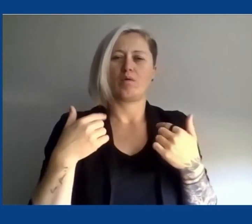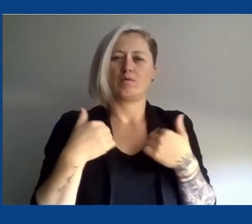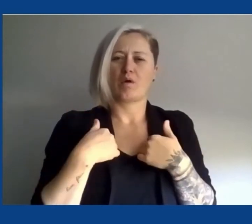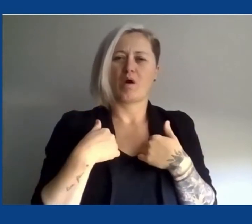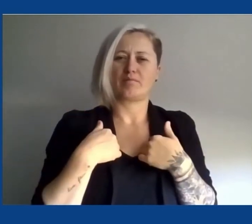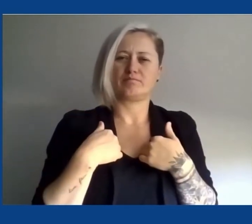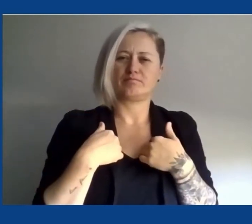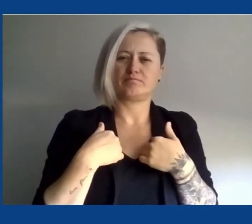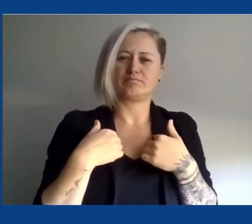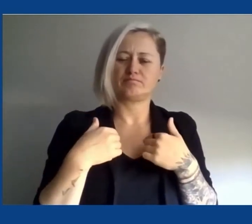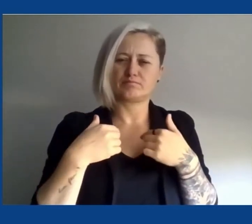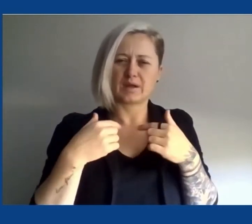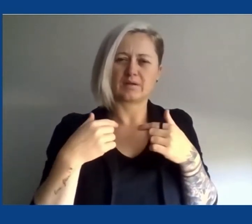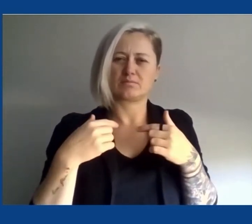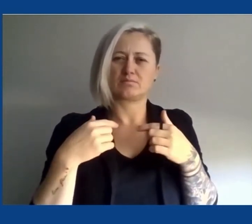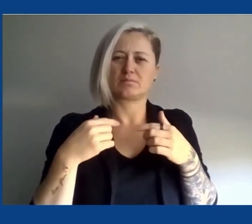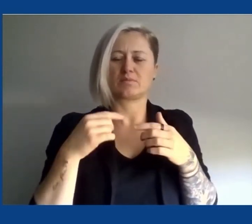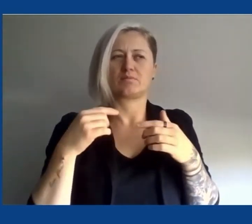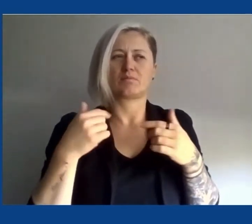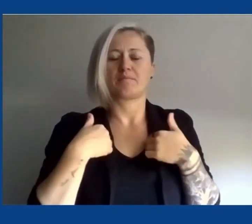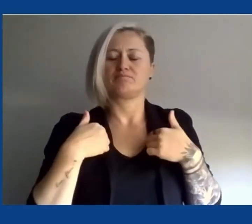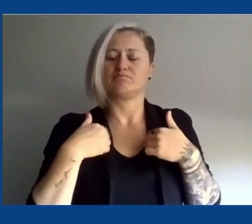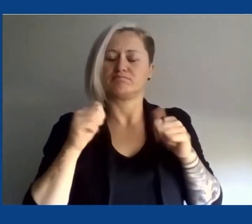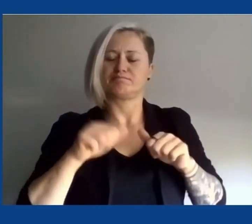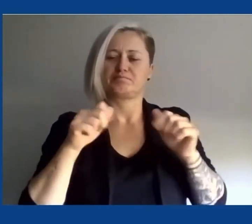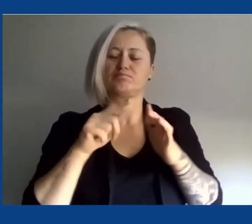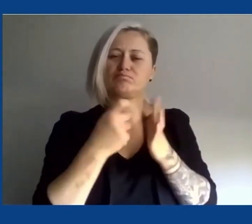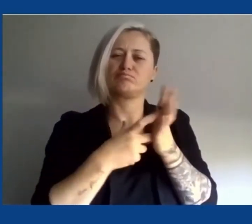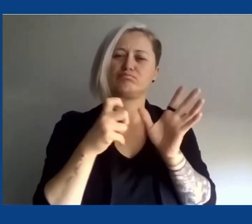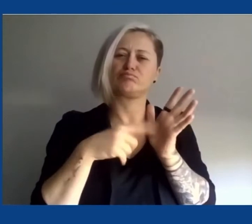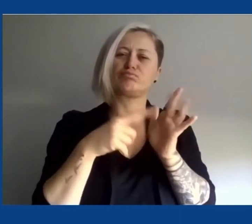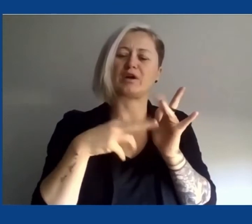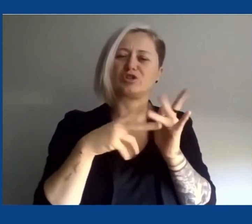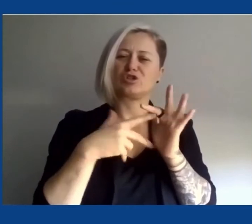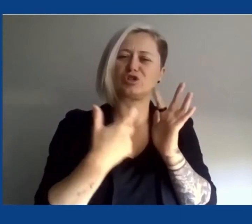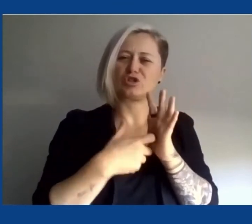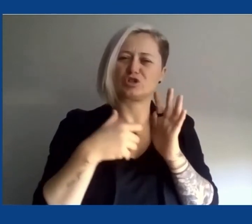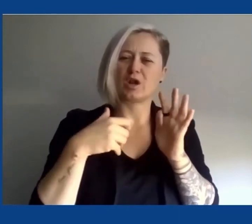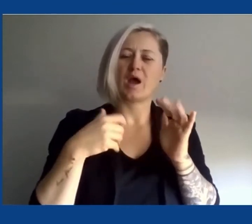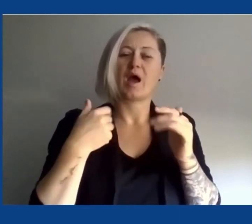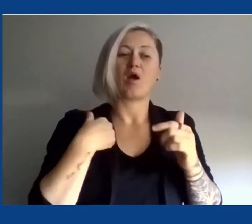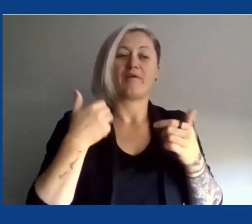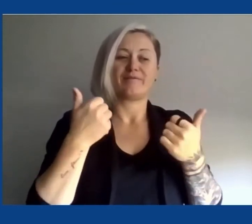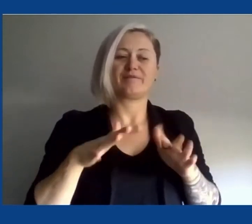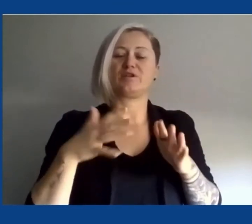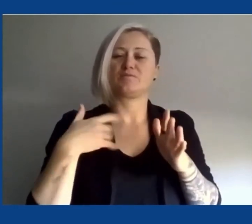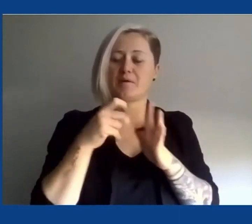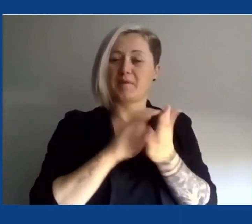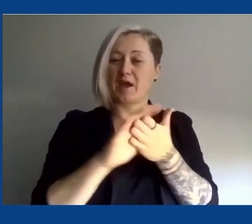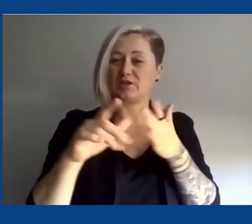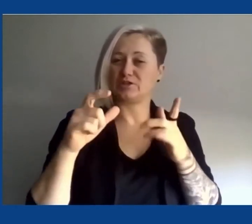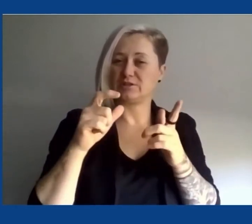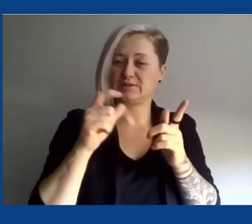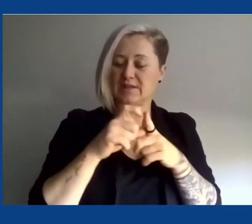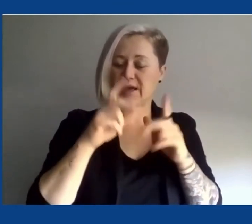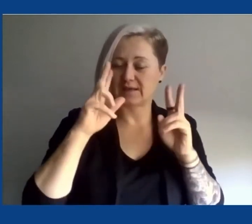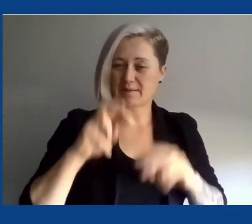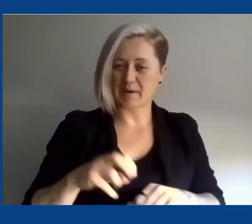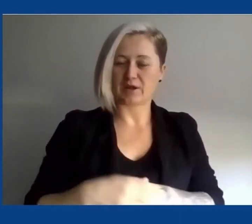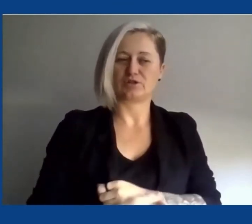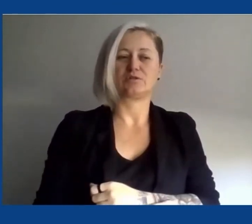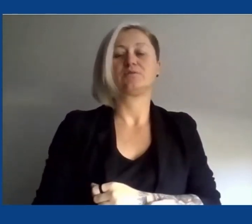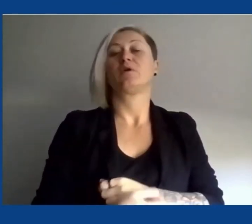a practitioner in the Northern Territory, and I've recently submitted my PhD examination. In saying that, I've also sent my